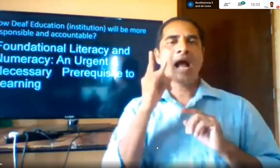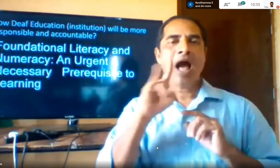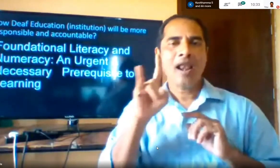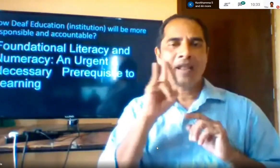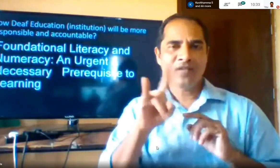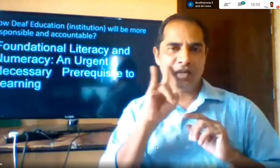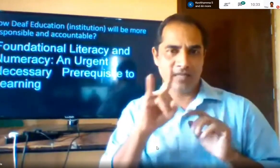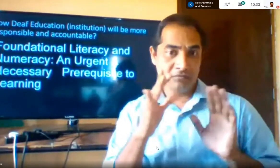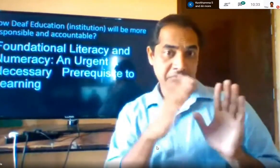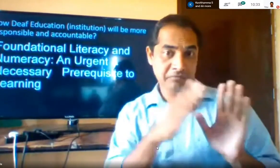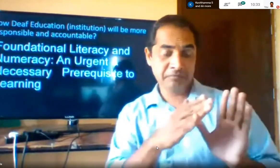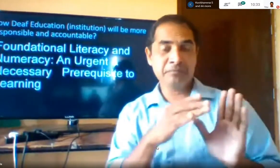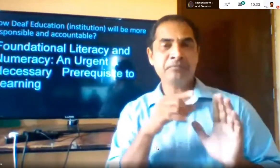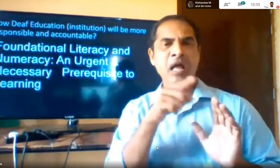in America, California.